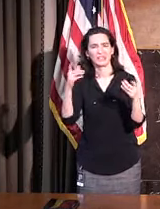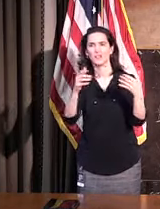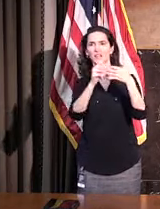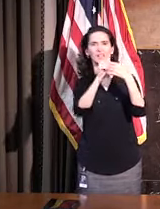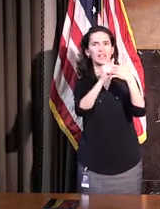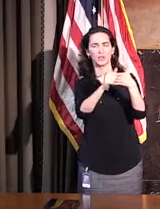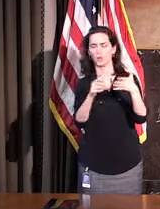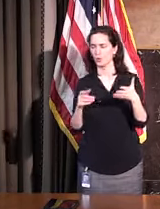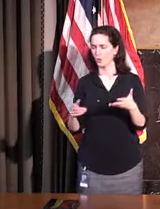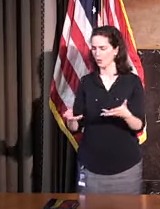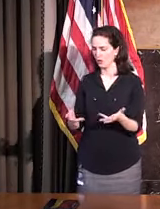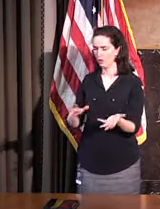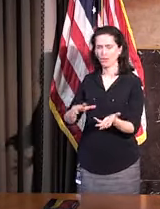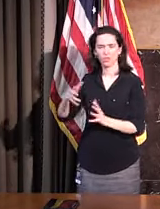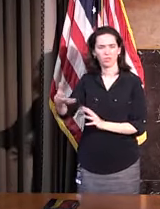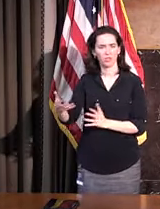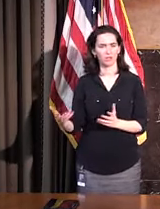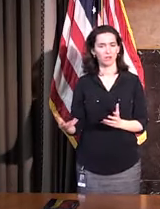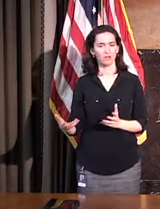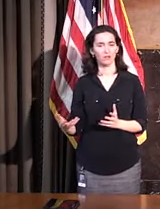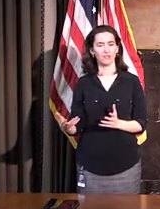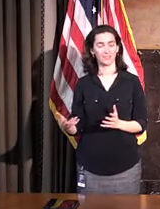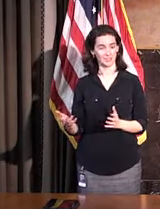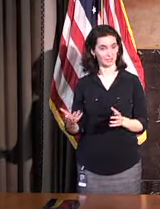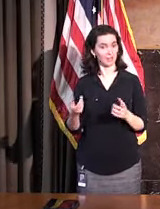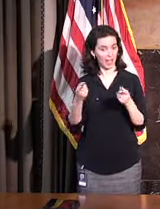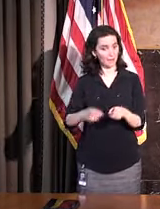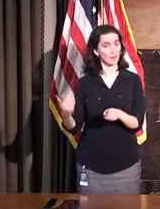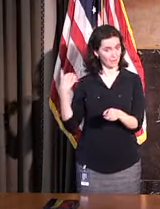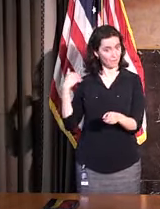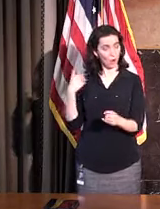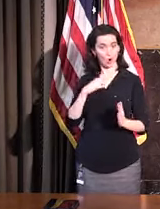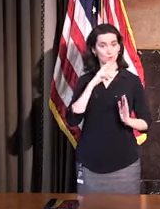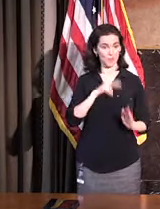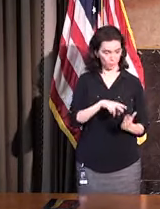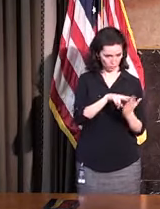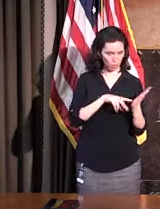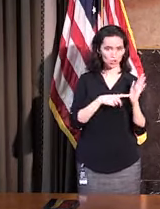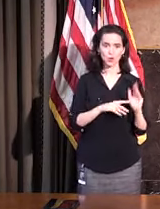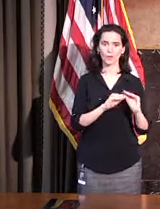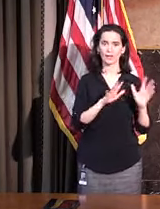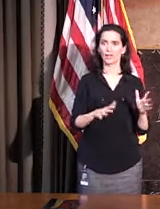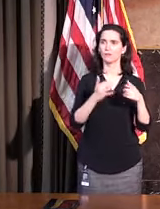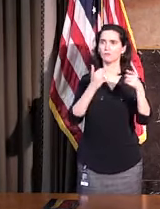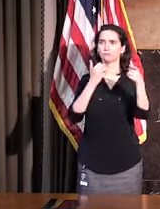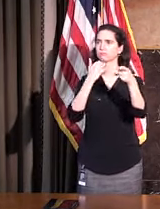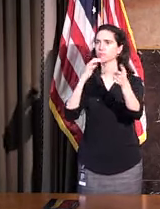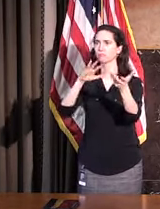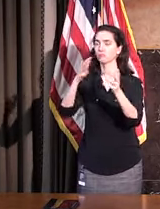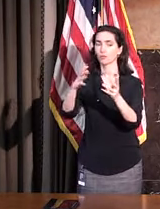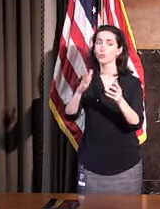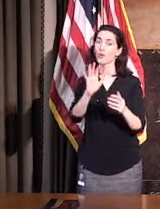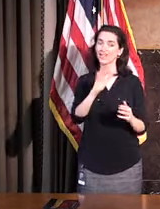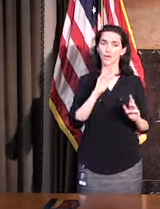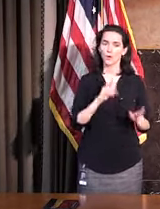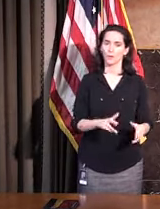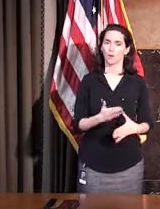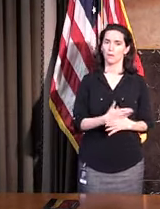leadership that we've had in the past that were highlighted in that report. And so very troubled by it. I'm